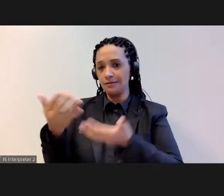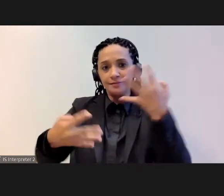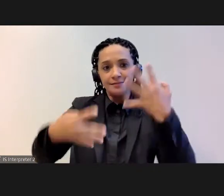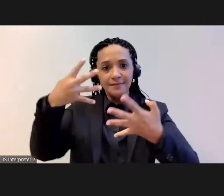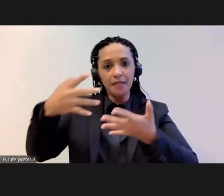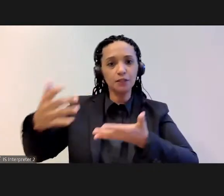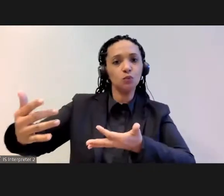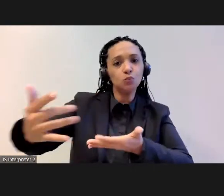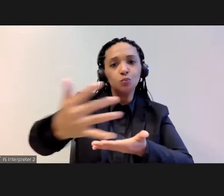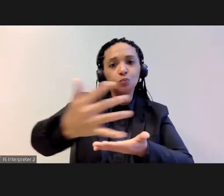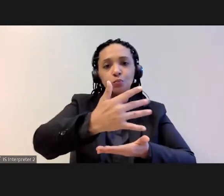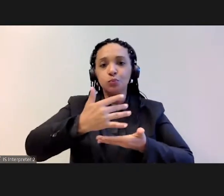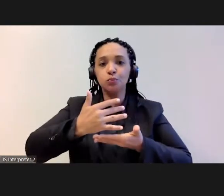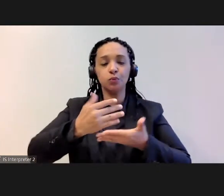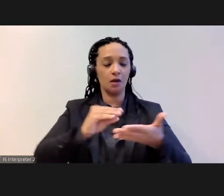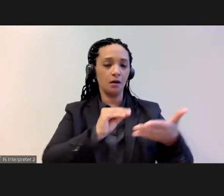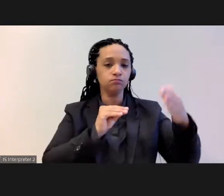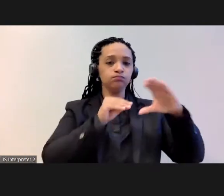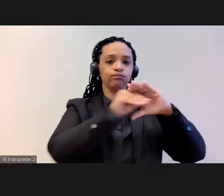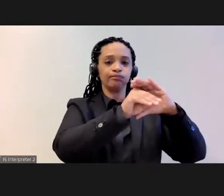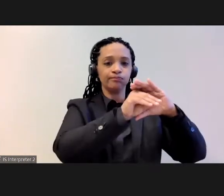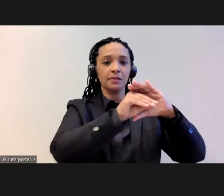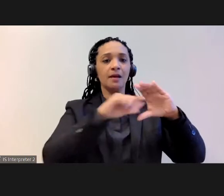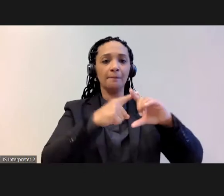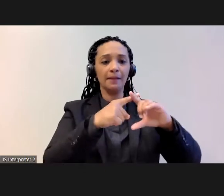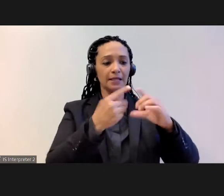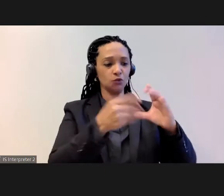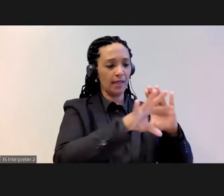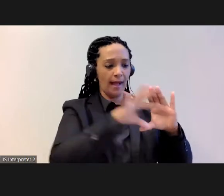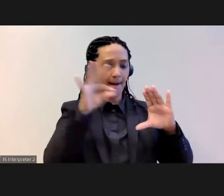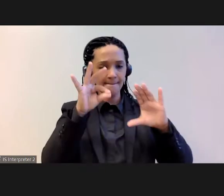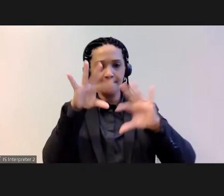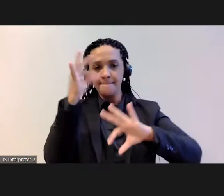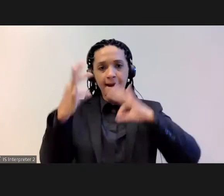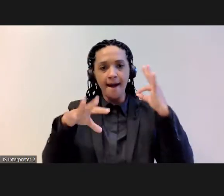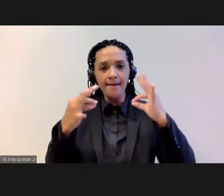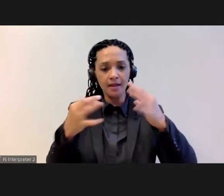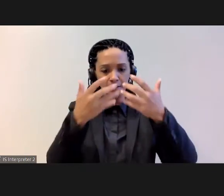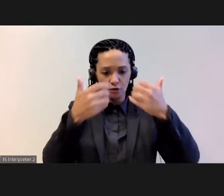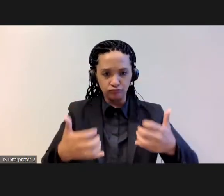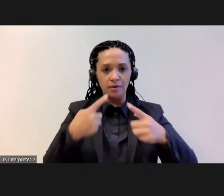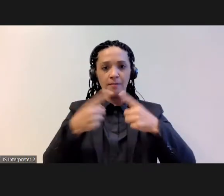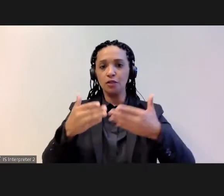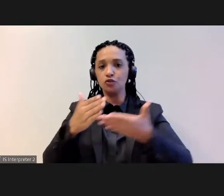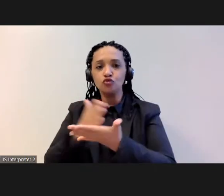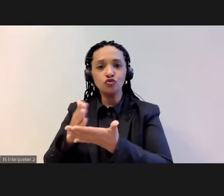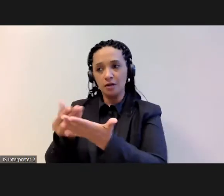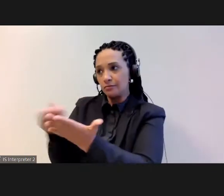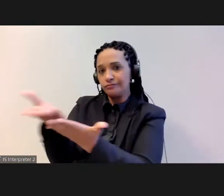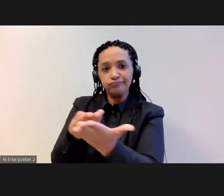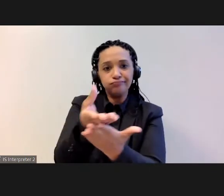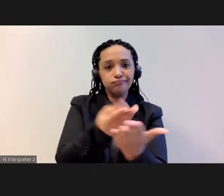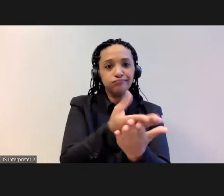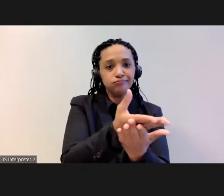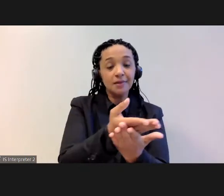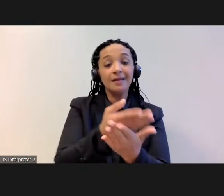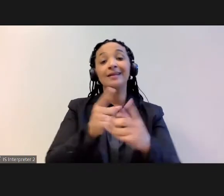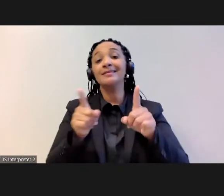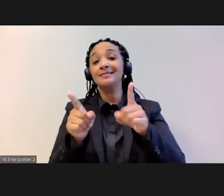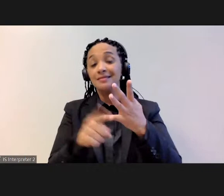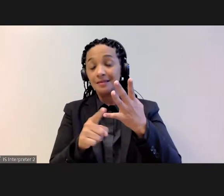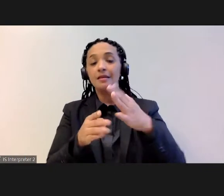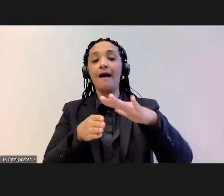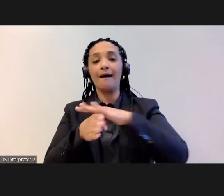jointly analyzed, and jointly used, and also the sharing access and accessibility, elements that actually comes with that as